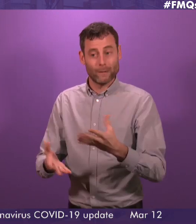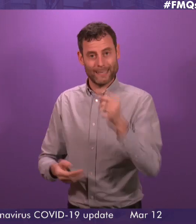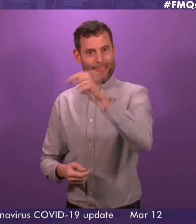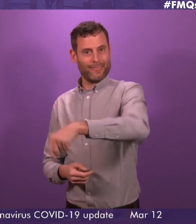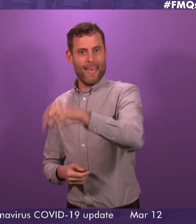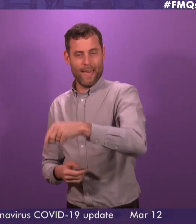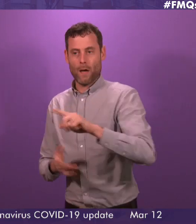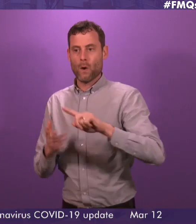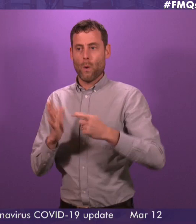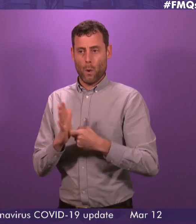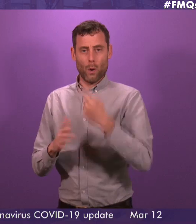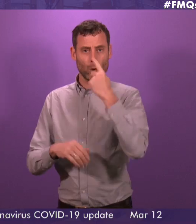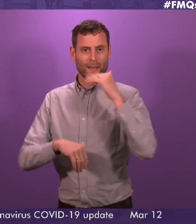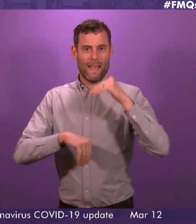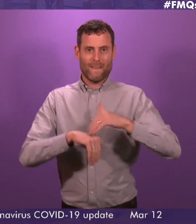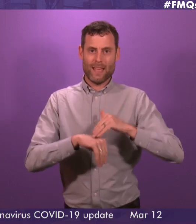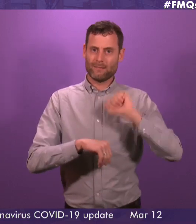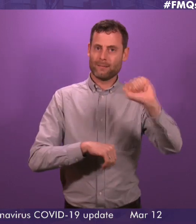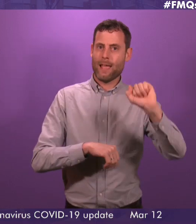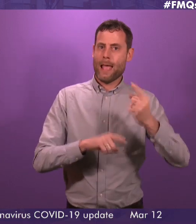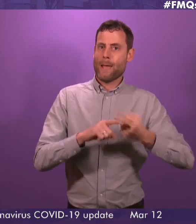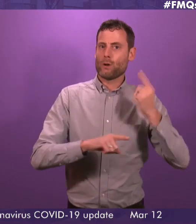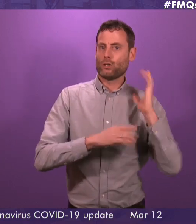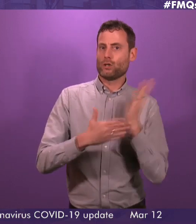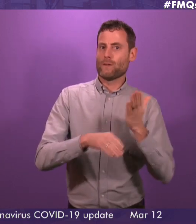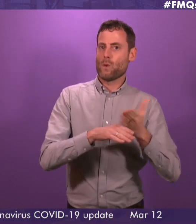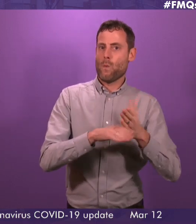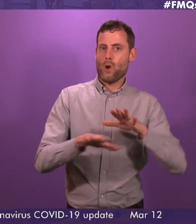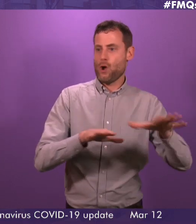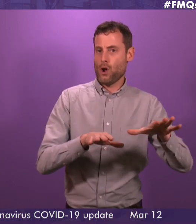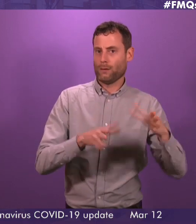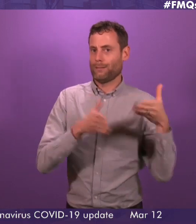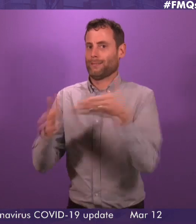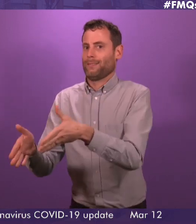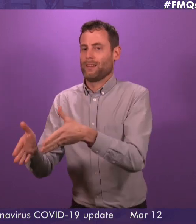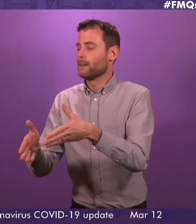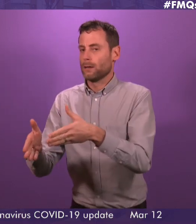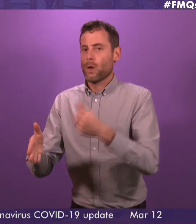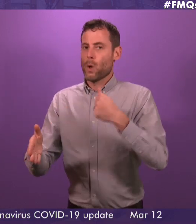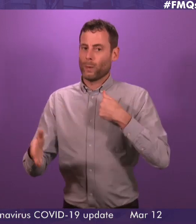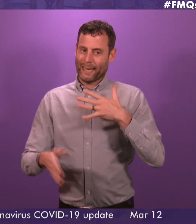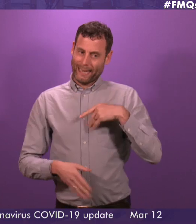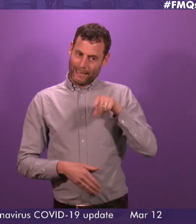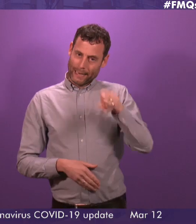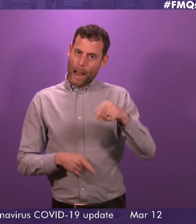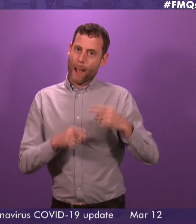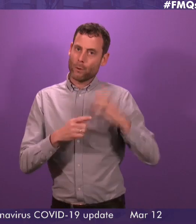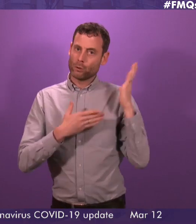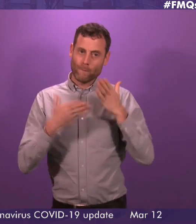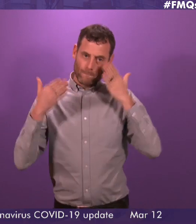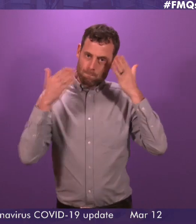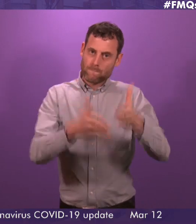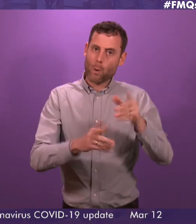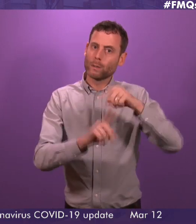an impact on the emergency services. And we require those emergency services to be focused on helping